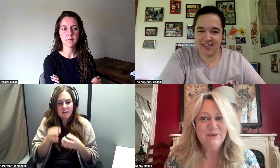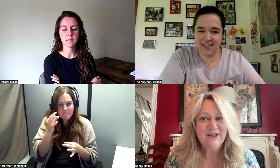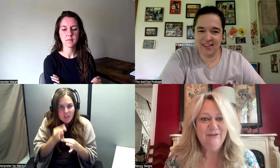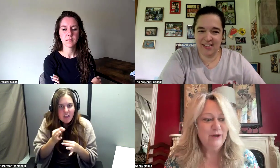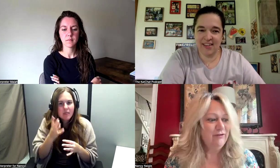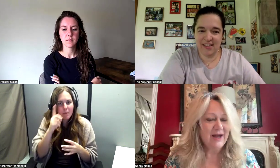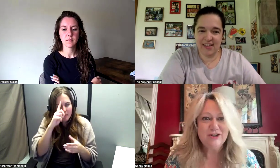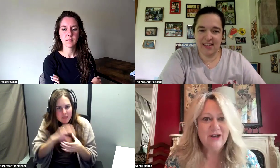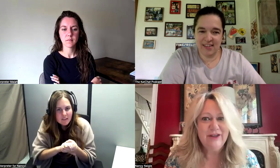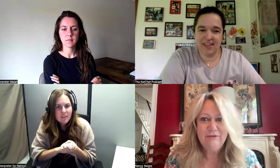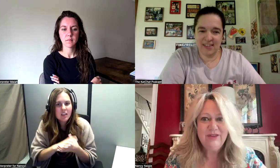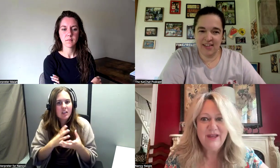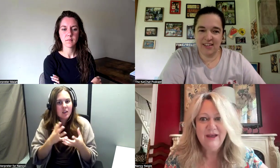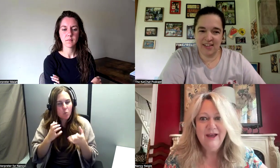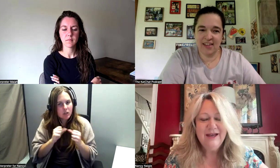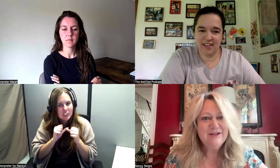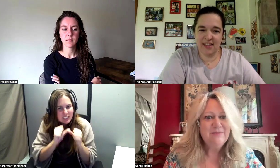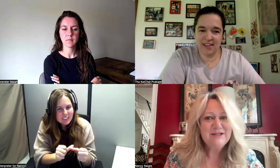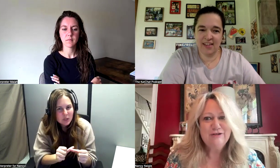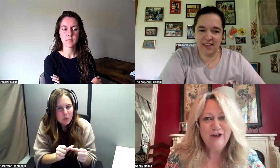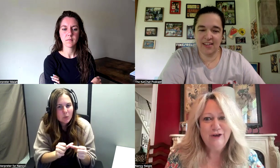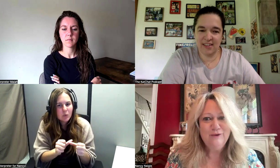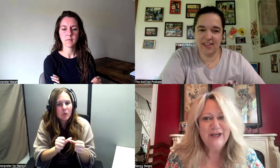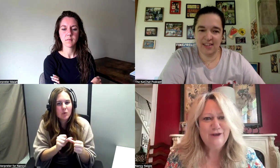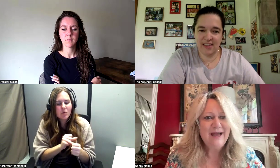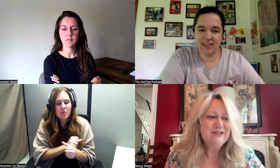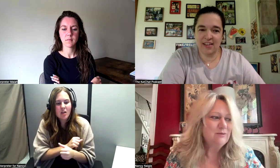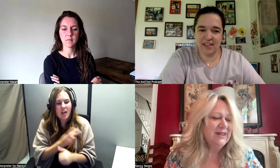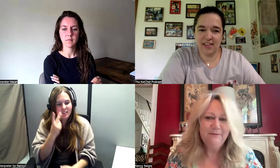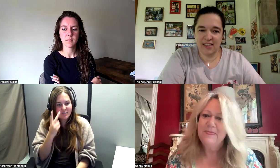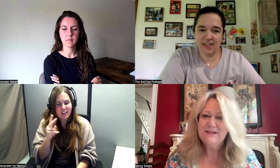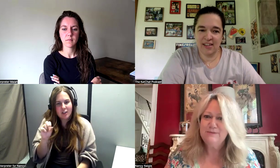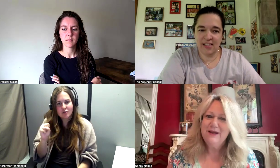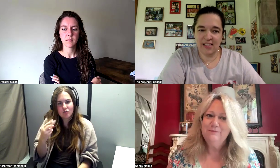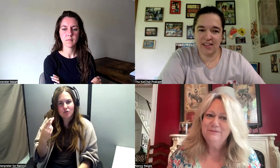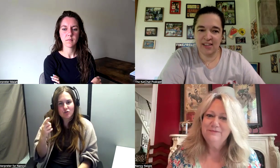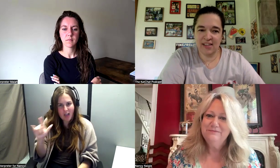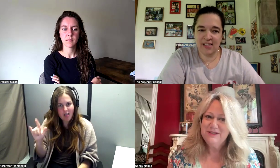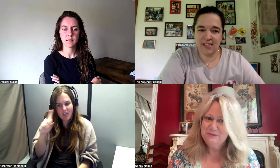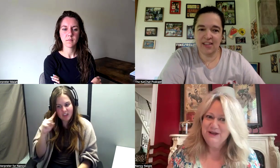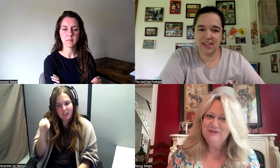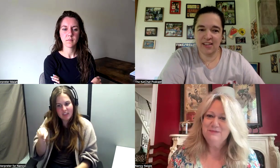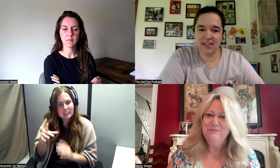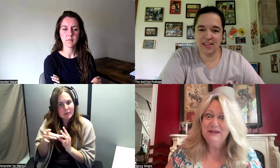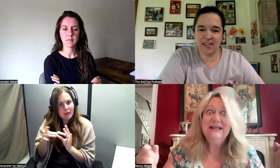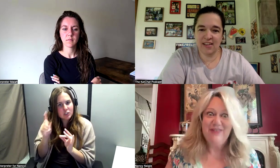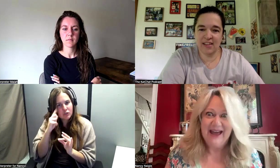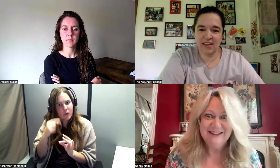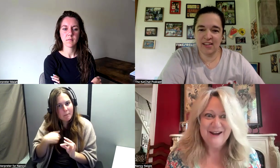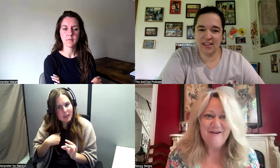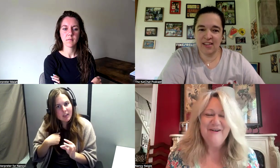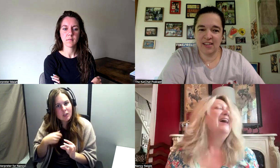suspending disbelief when you find a shell that you think is the message for you. Like you have to really suspend disbelief to